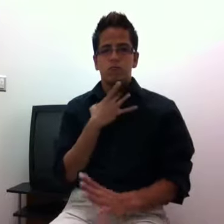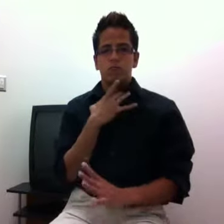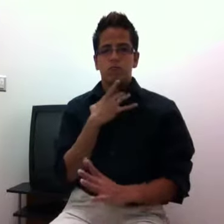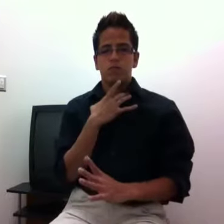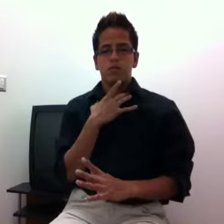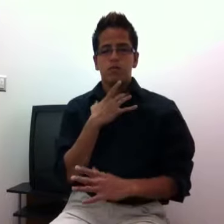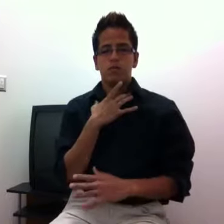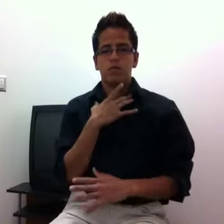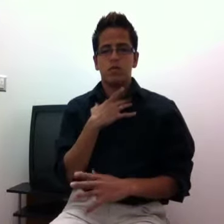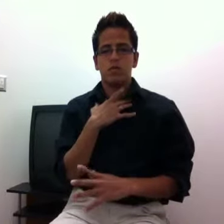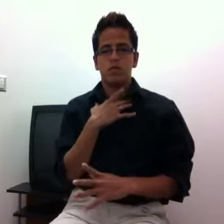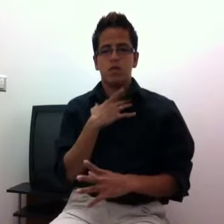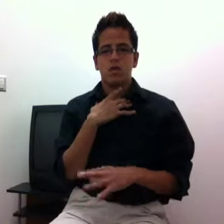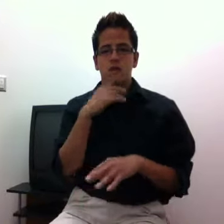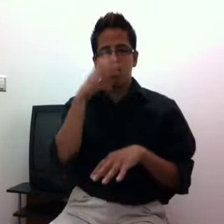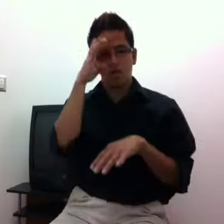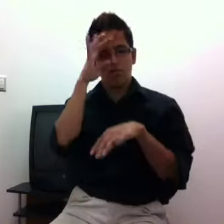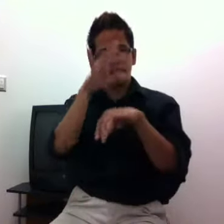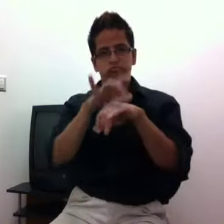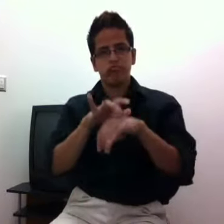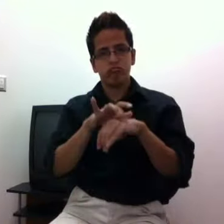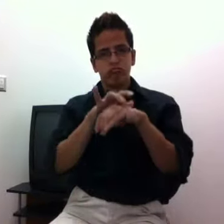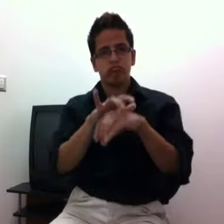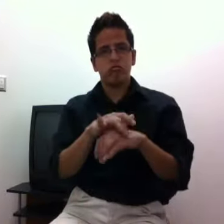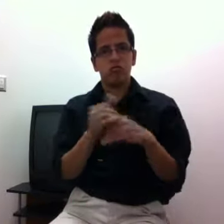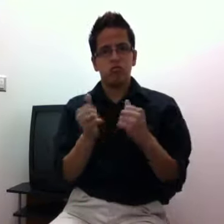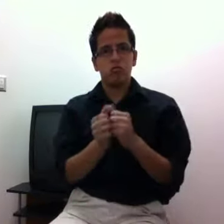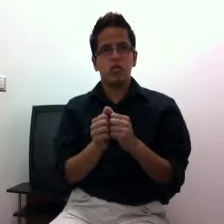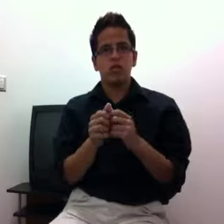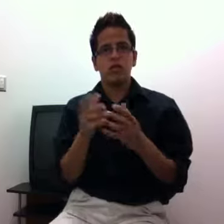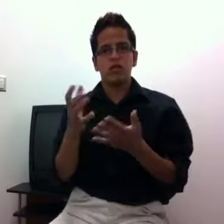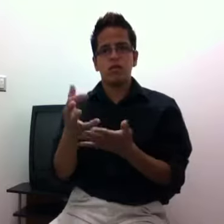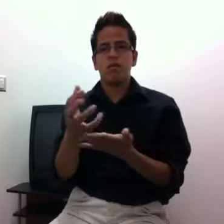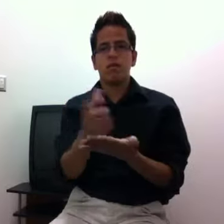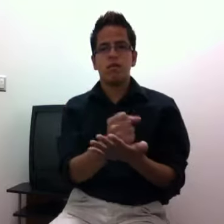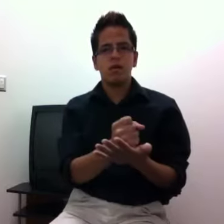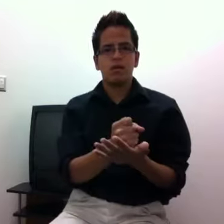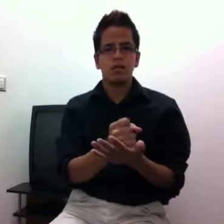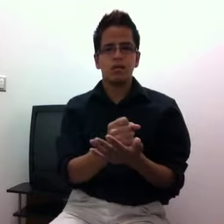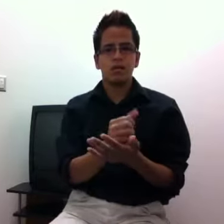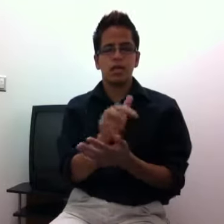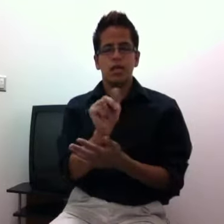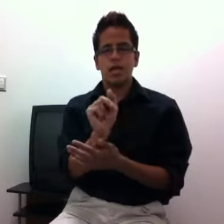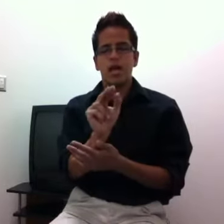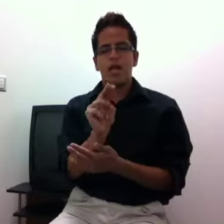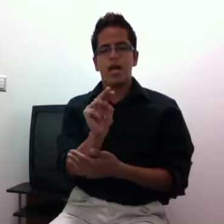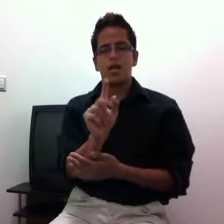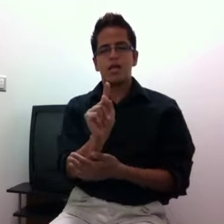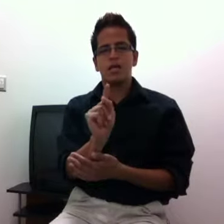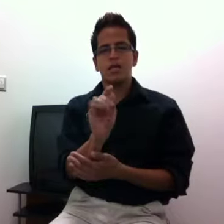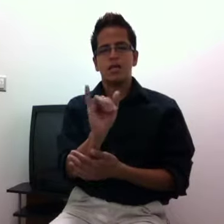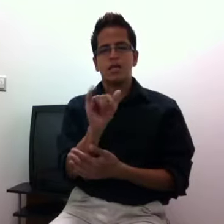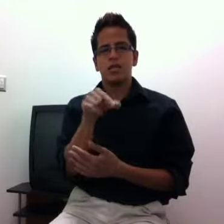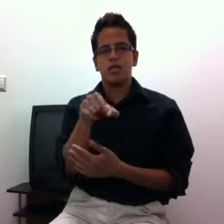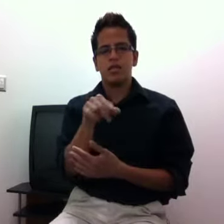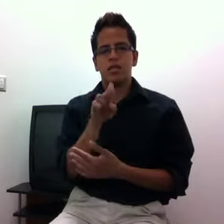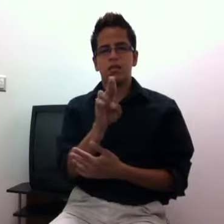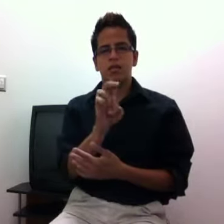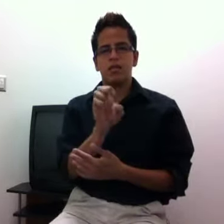And throughout the years, I've collected a wonderful collection of Victorian furniture.